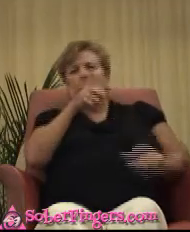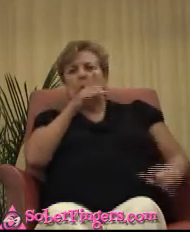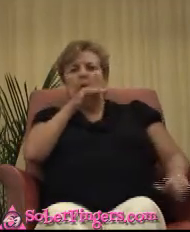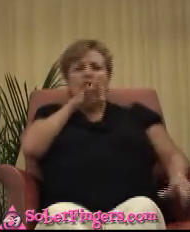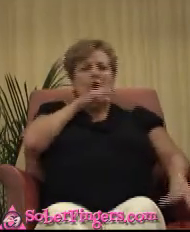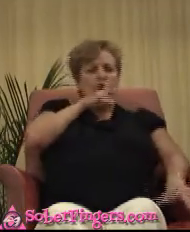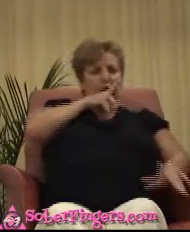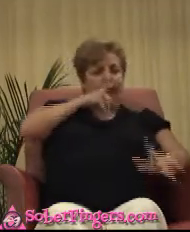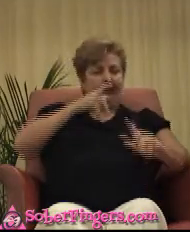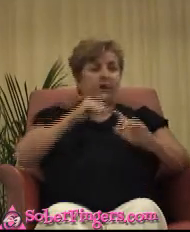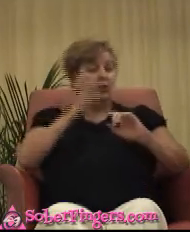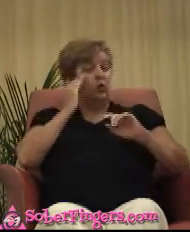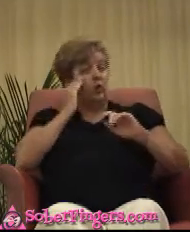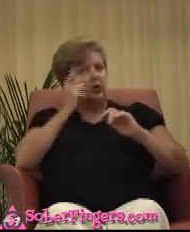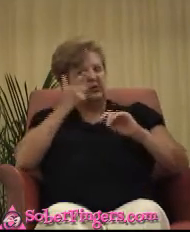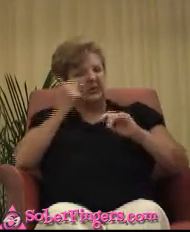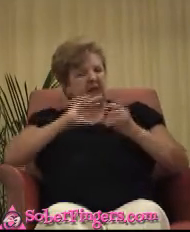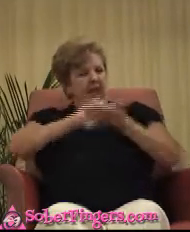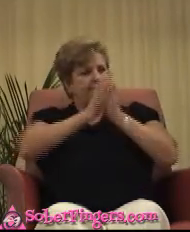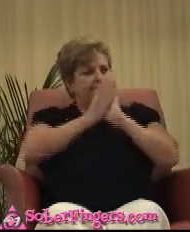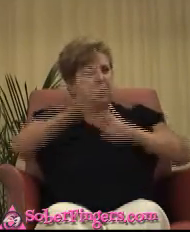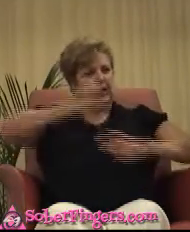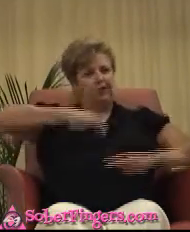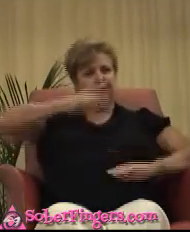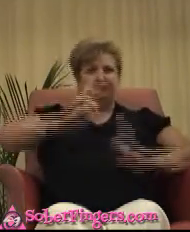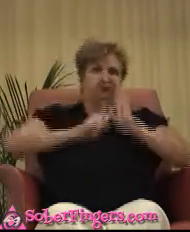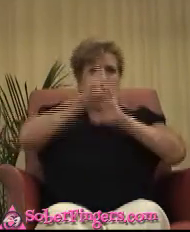better and everything. So I had just about reached the zenith of that.